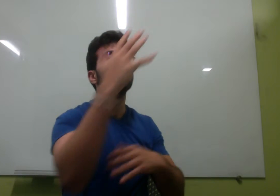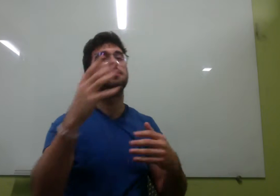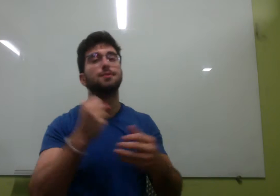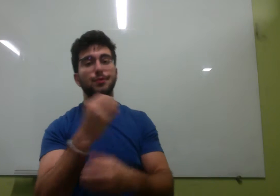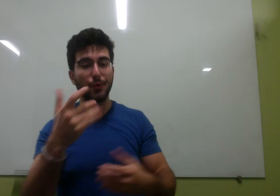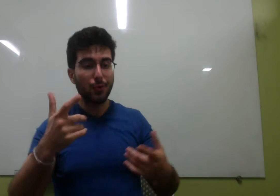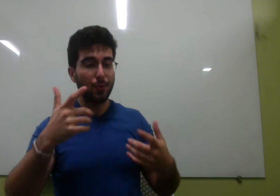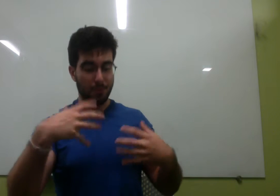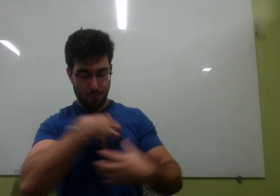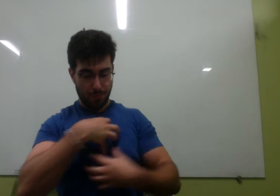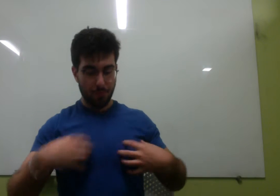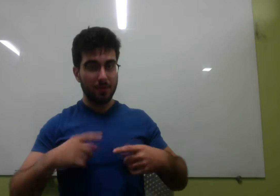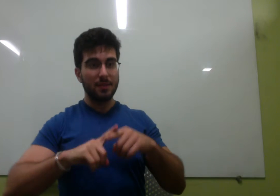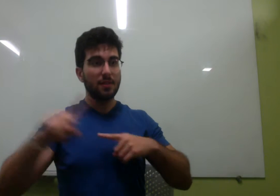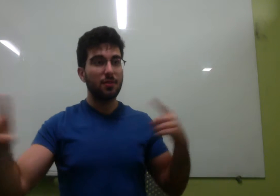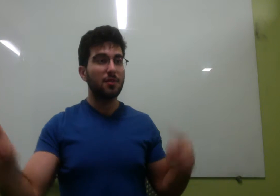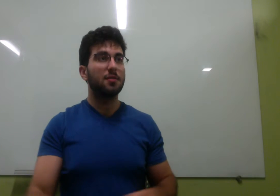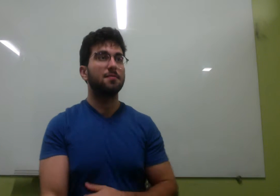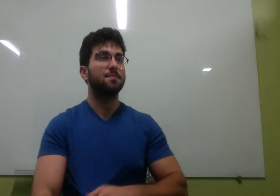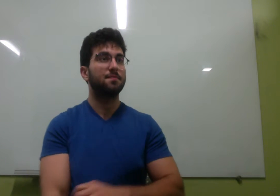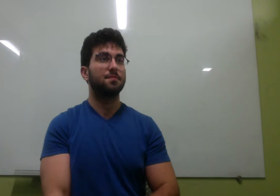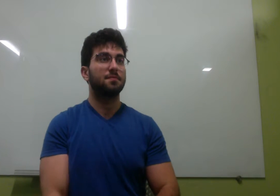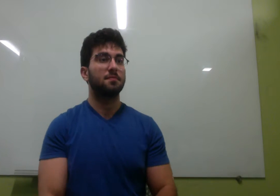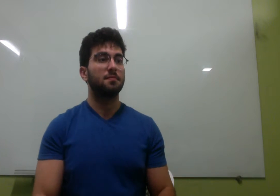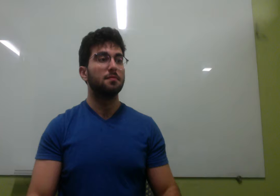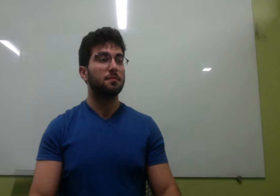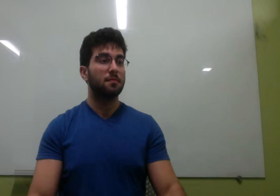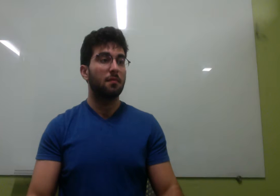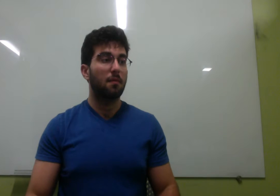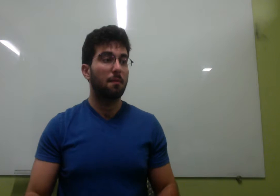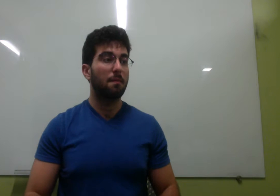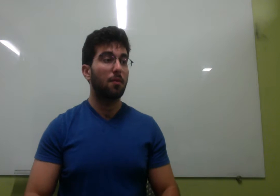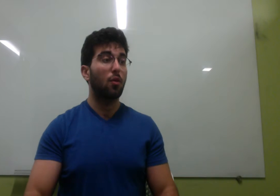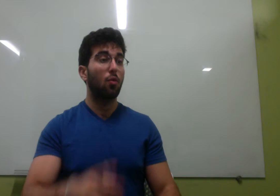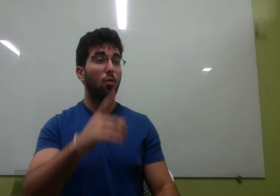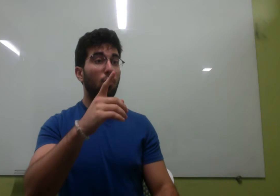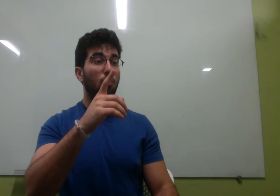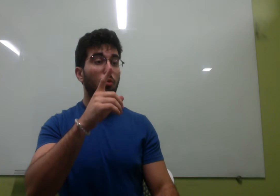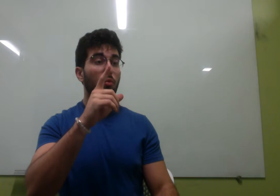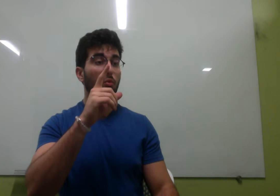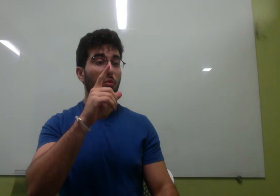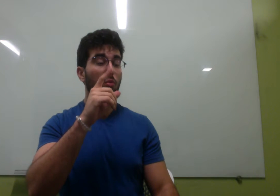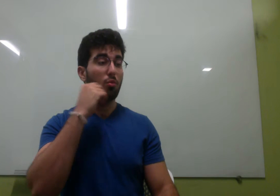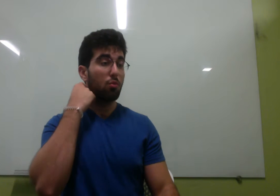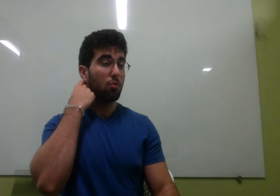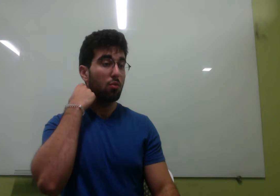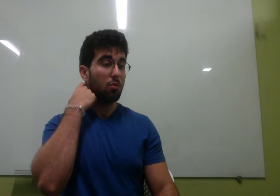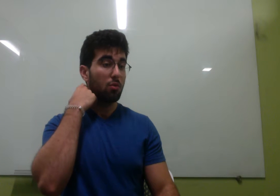Hirola Conservancy, mm-hmm. they found 2 all-white giraffes, head to toe, white. I think I've seen